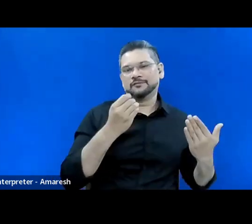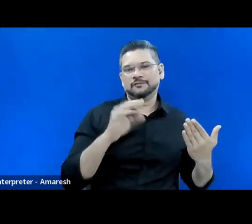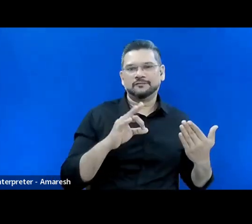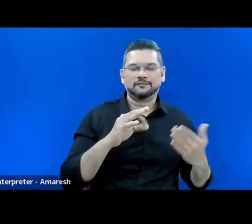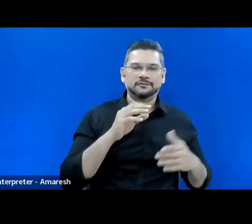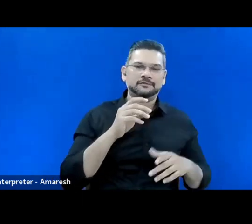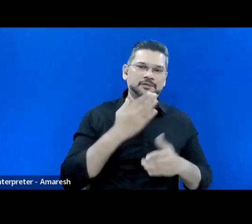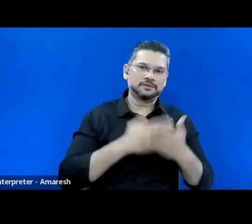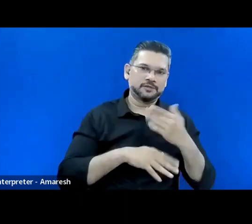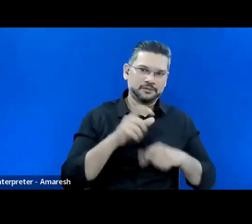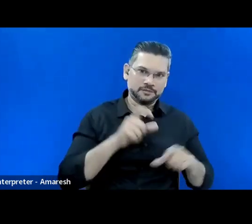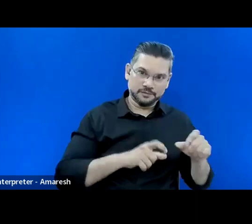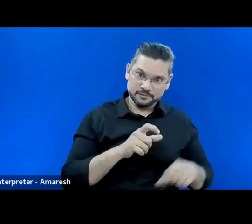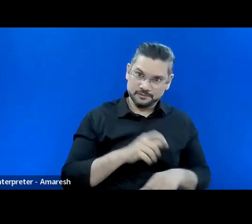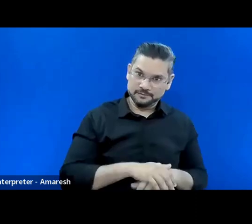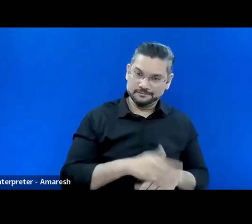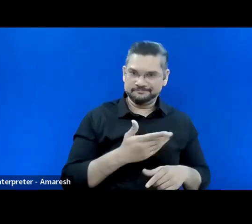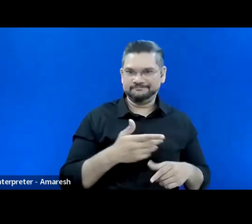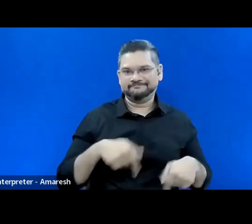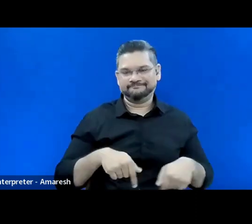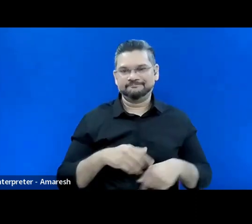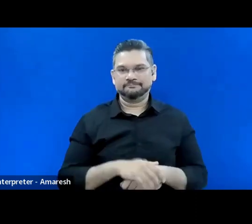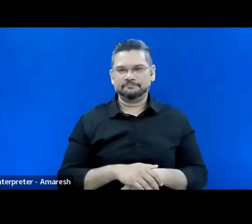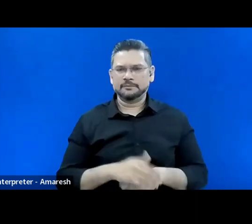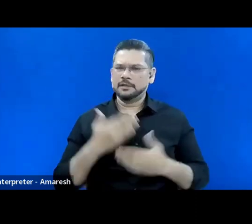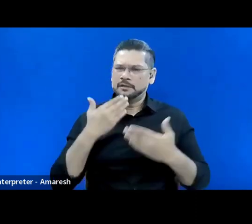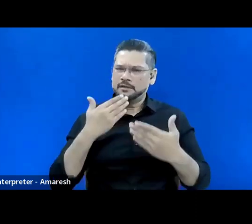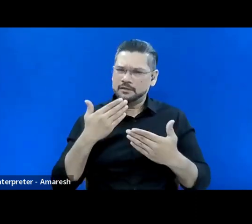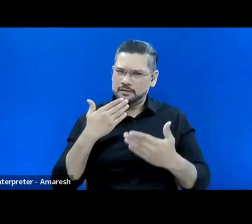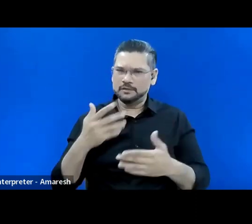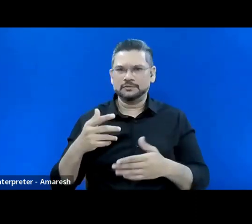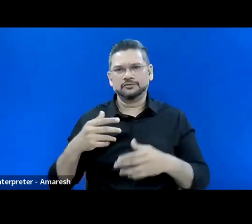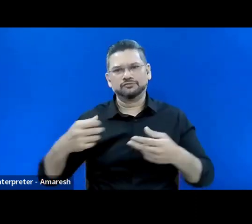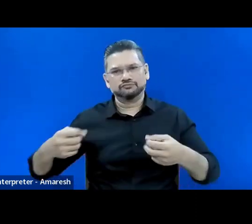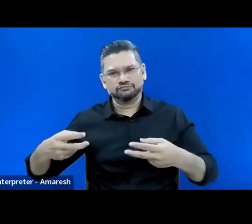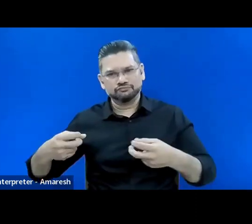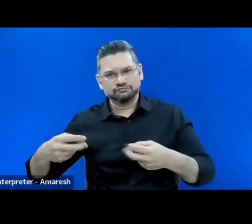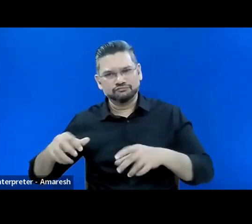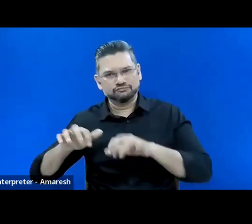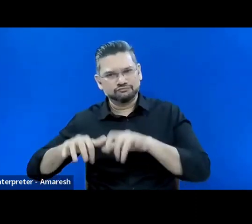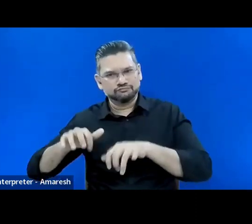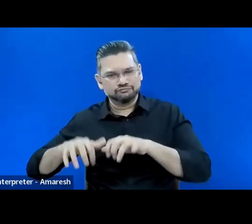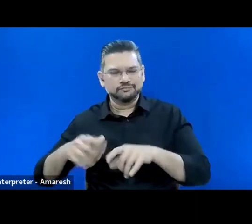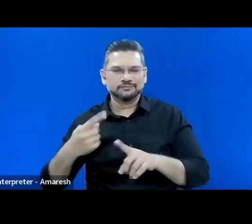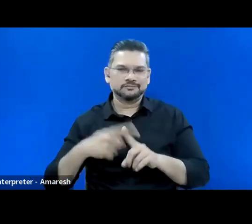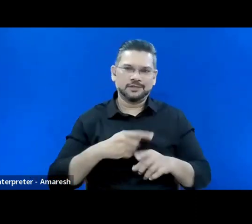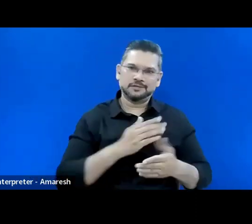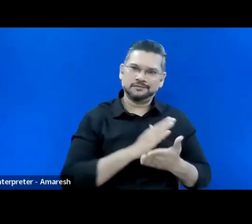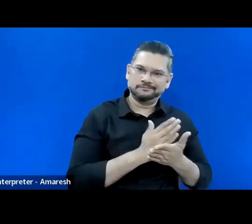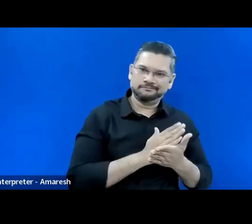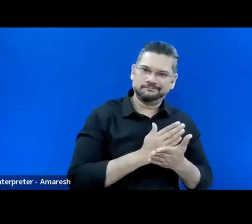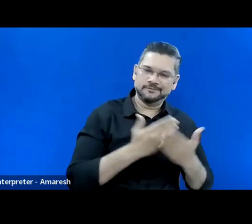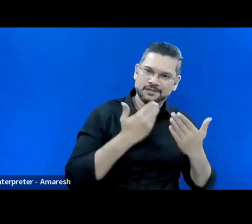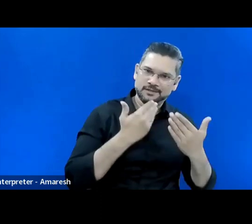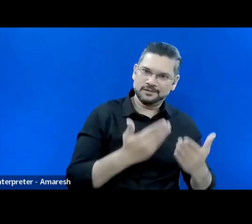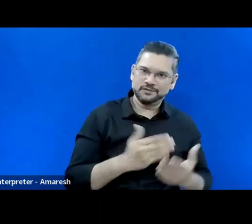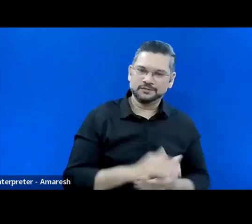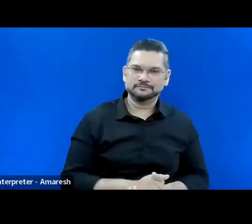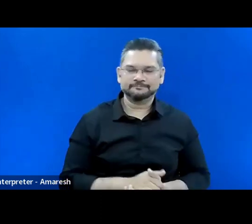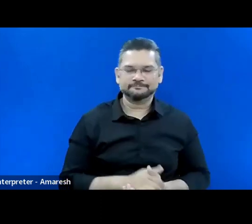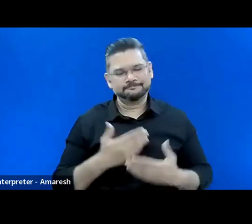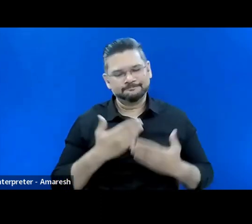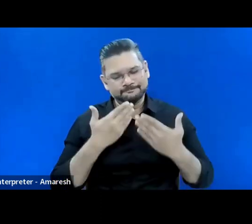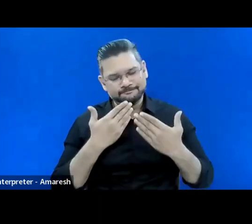And my hearty thanks to the interpreters and captionists for supporting us during this webinar. And we look forward